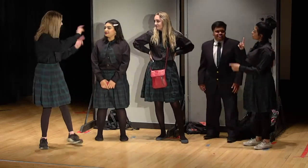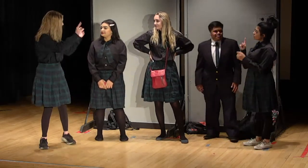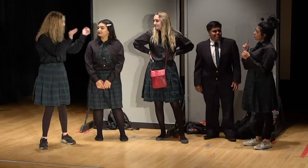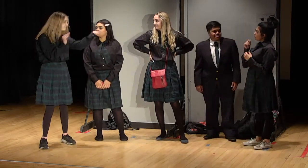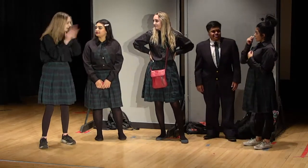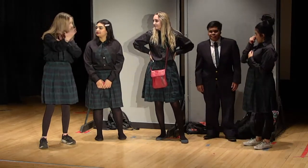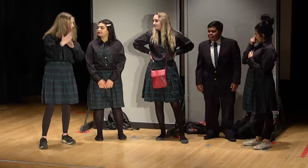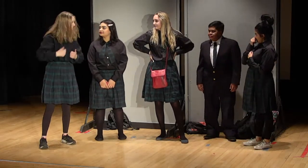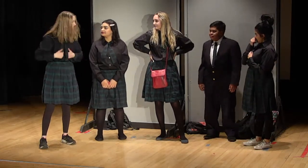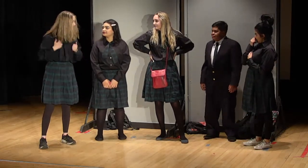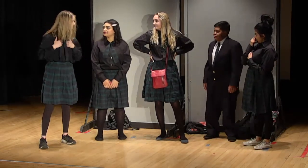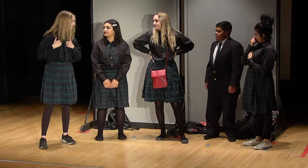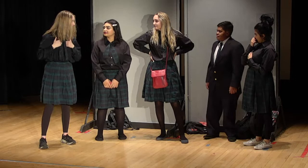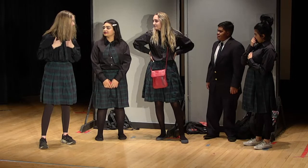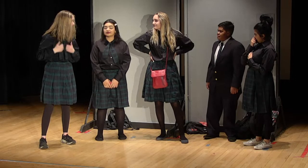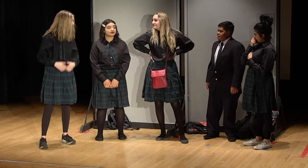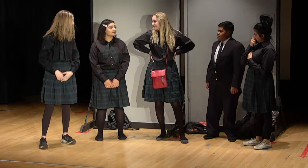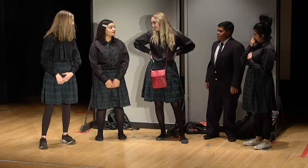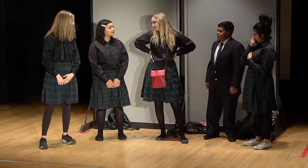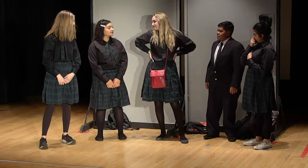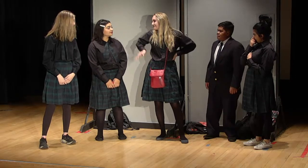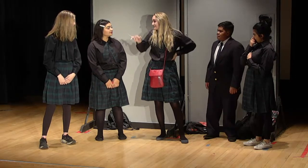Rebecca takes the phone back. Okay, are we ready to get out of here?